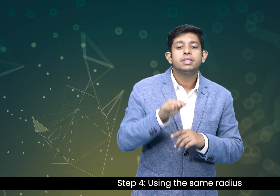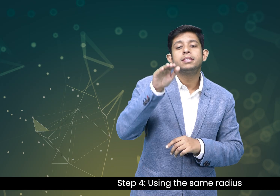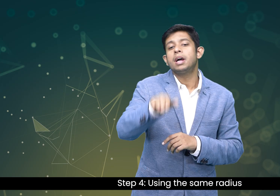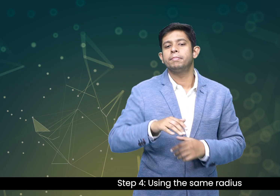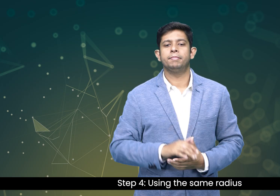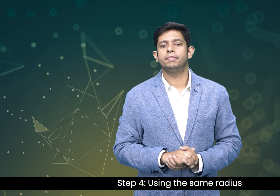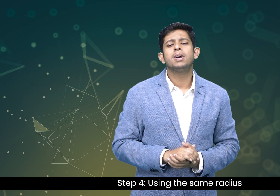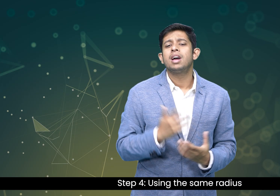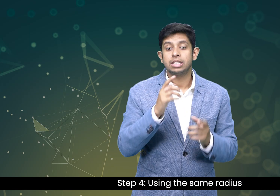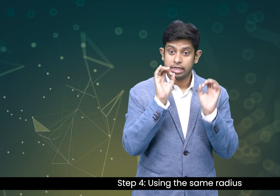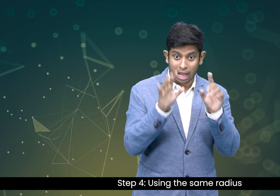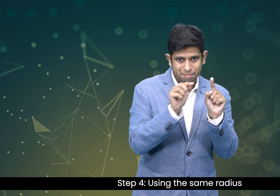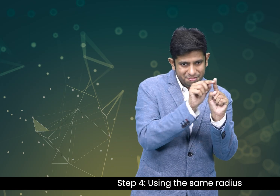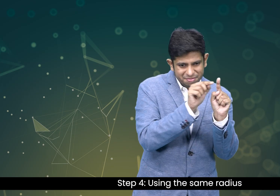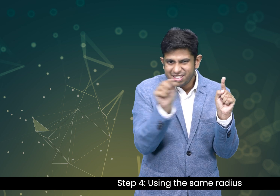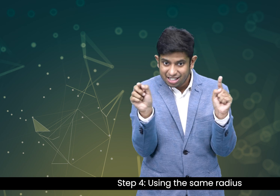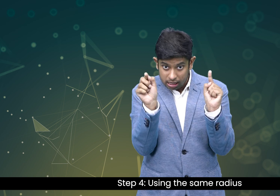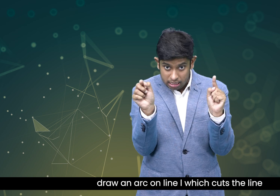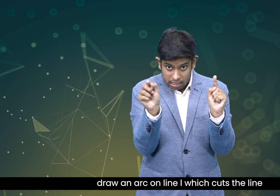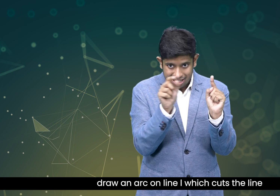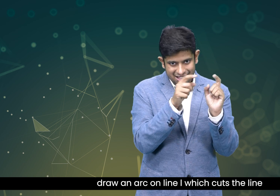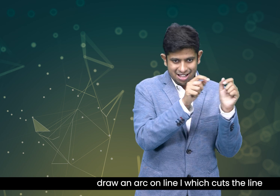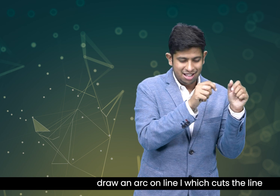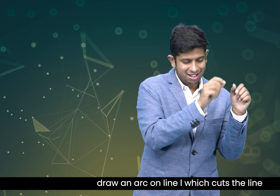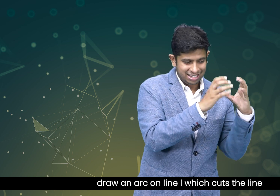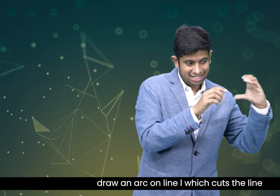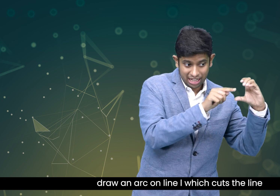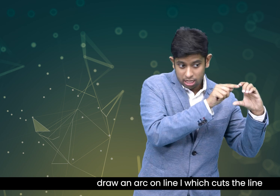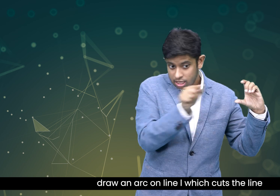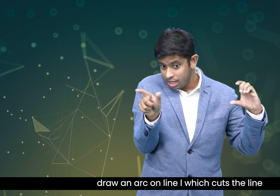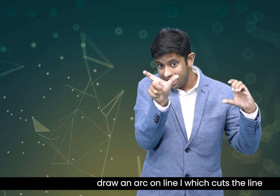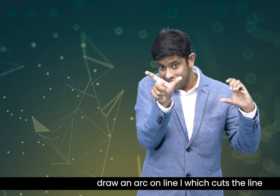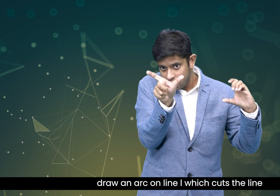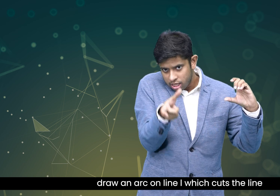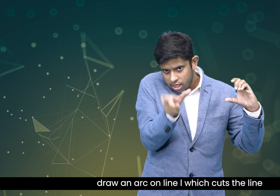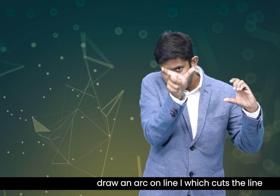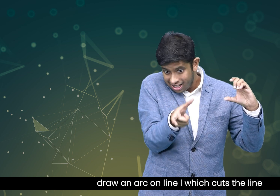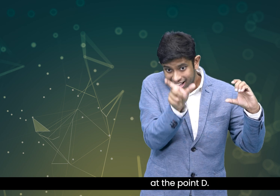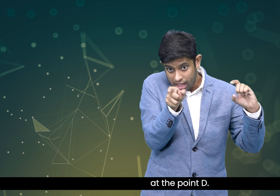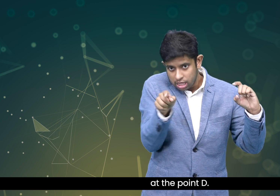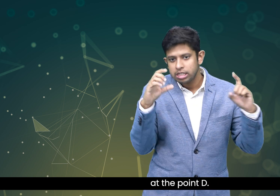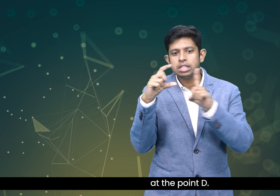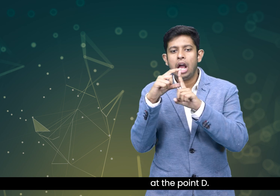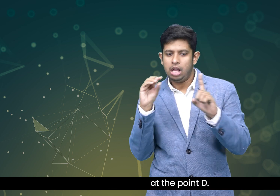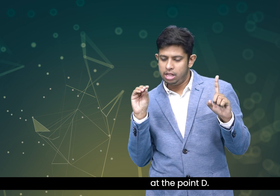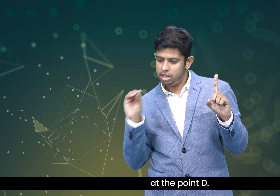Step 4. Using the same radius, draw an arc on line L which cuts the line at the point D.